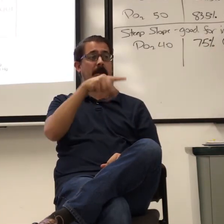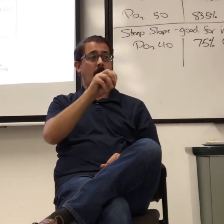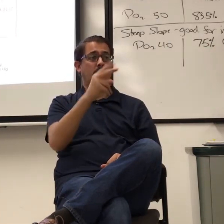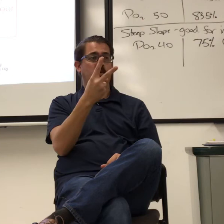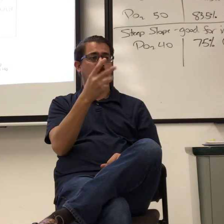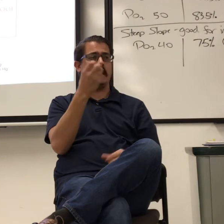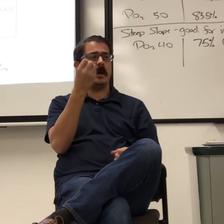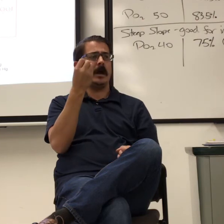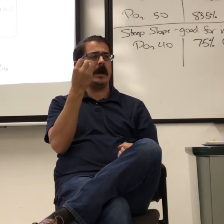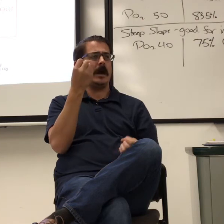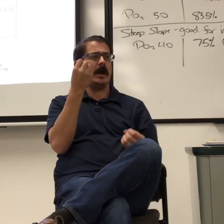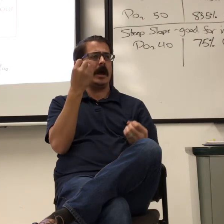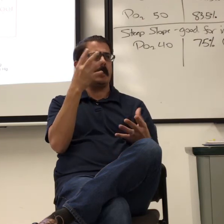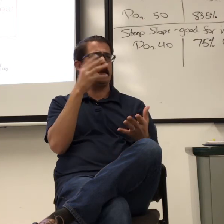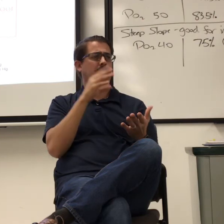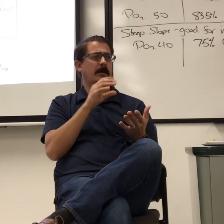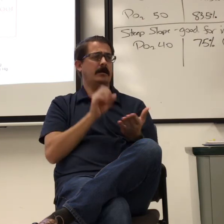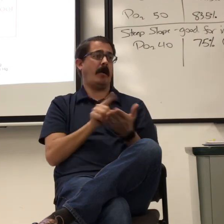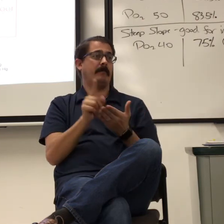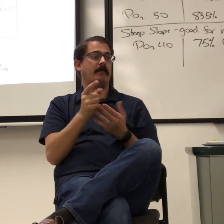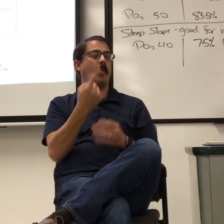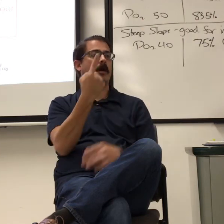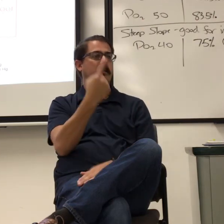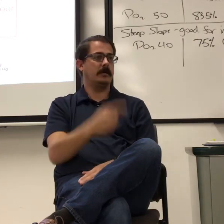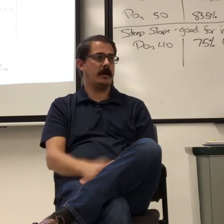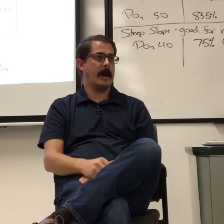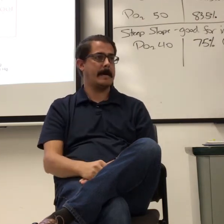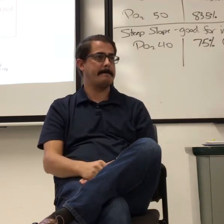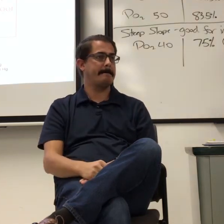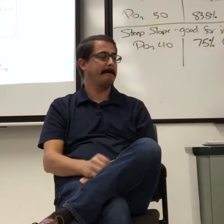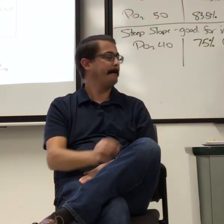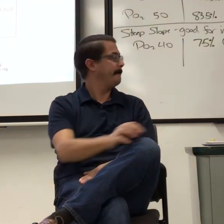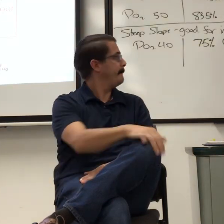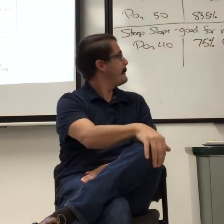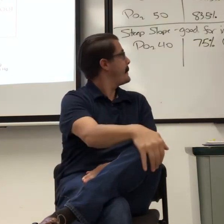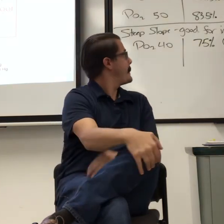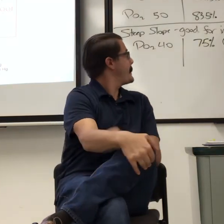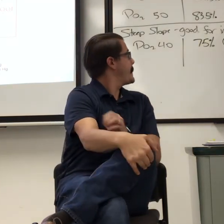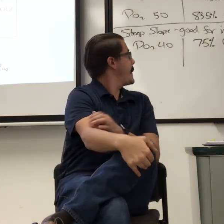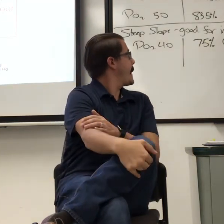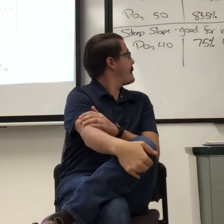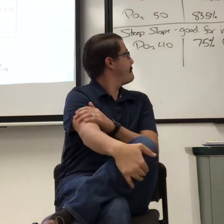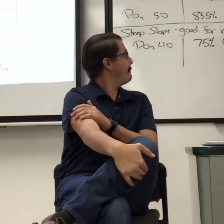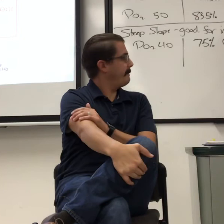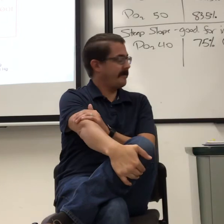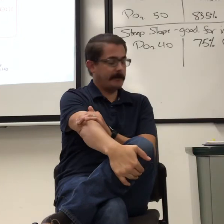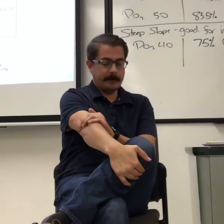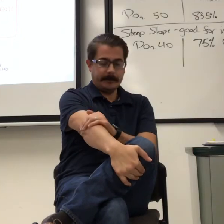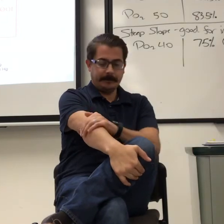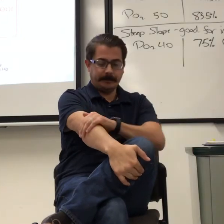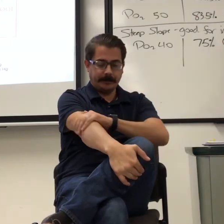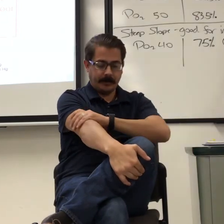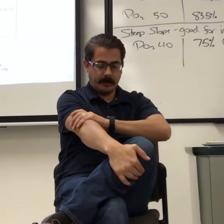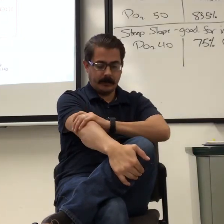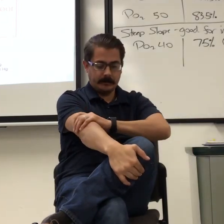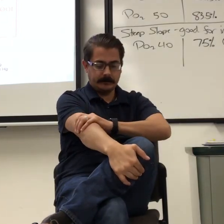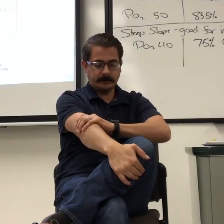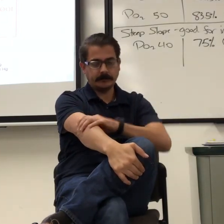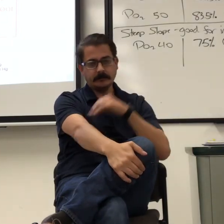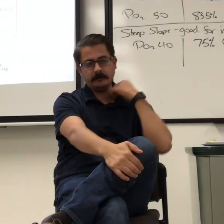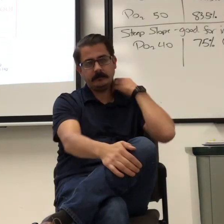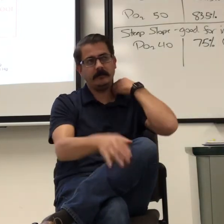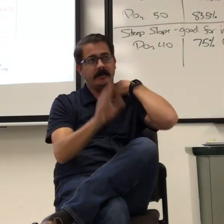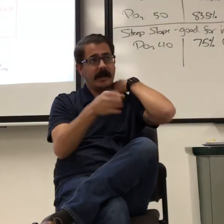get off? One. Very good. Boop. and that goes to the